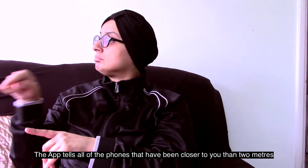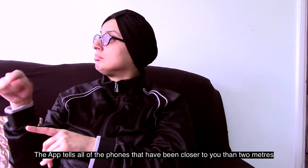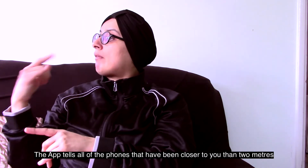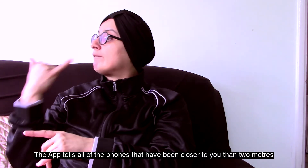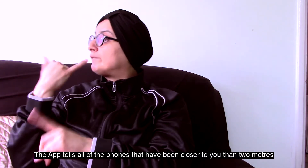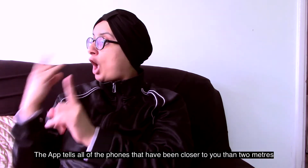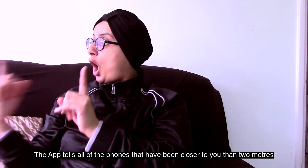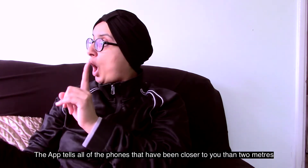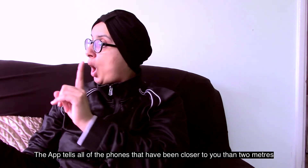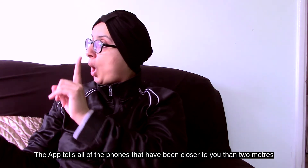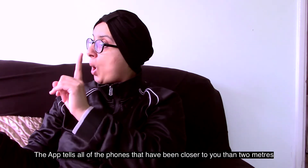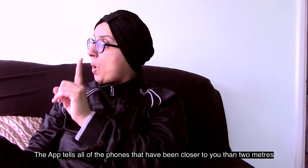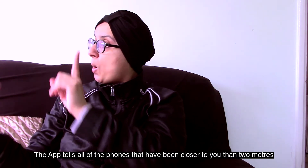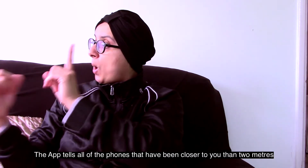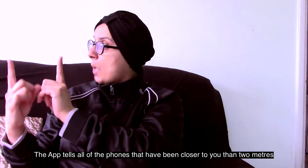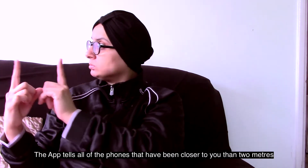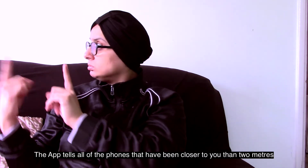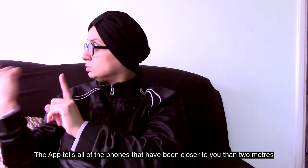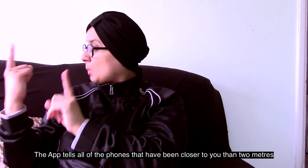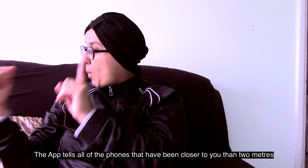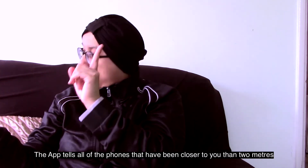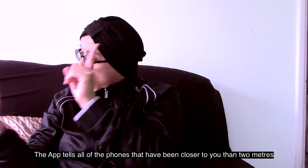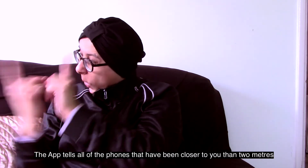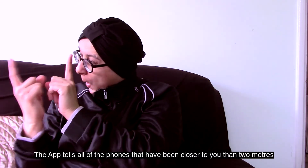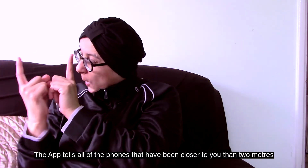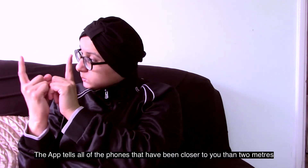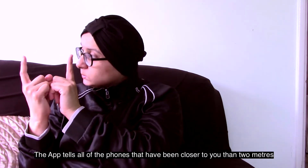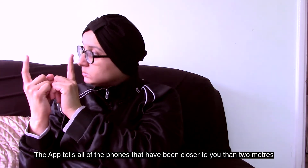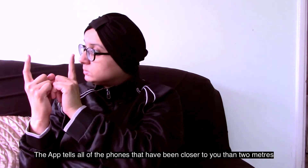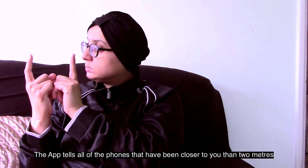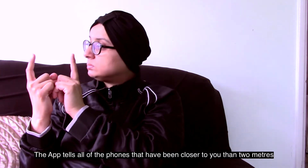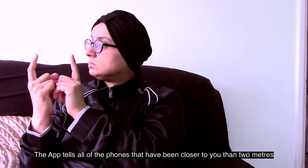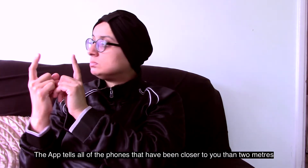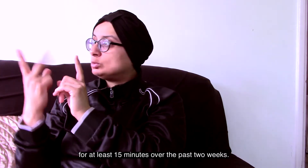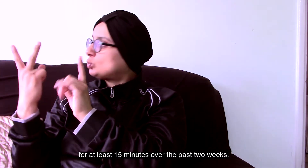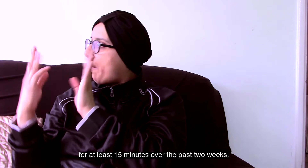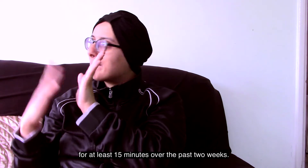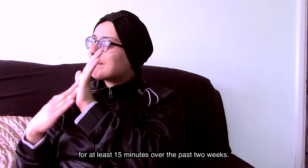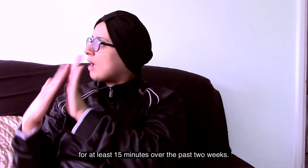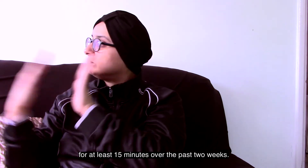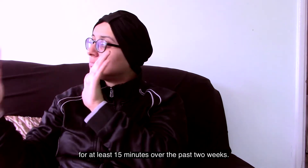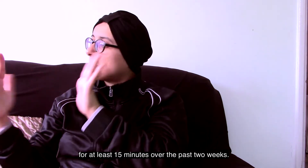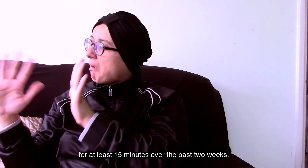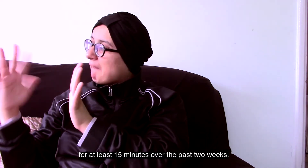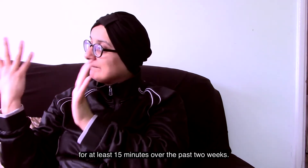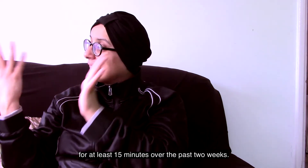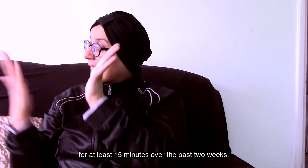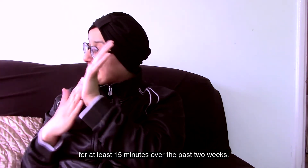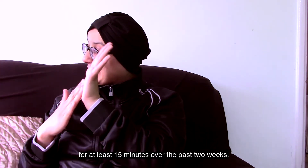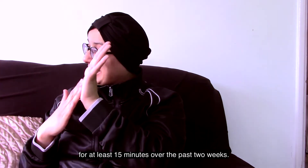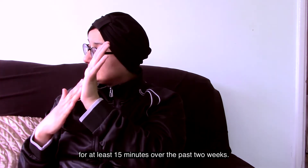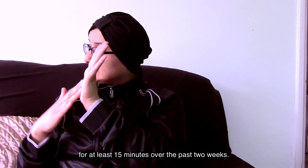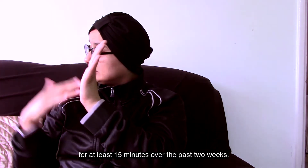The app tells all of the phones that have been closer to you than 2 meters for at least 15 minutes over the past 2